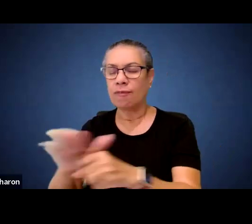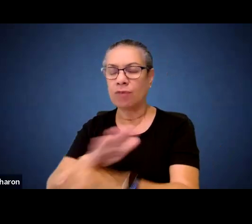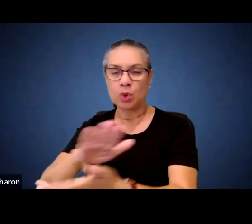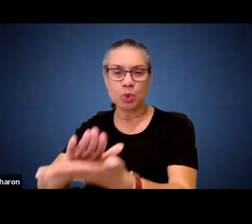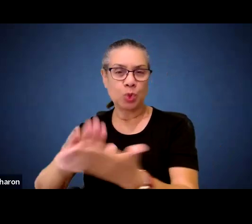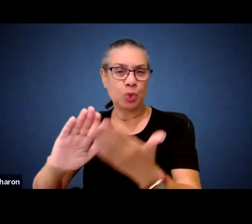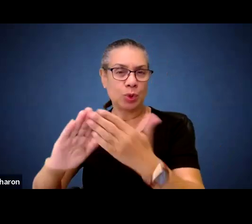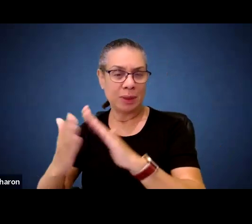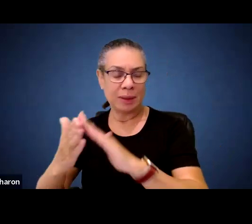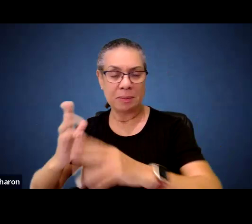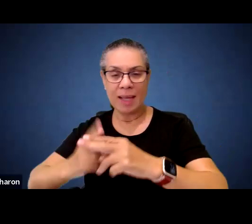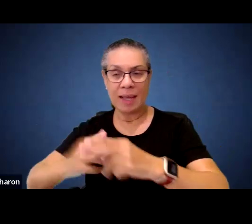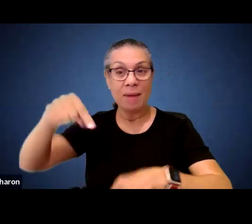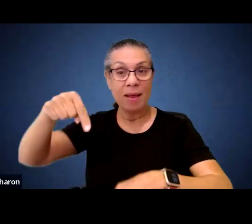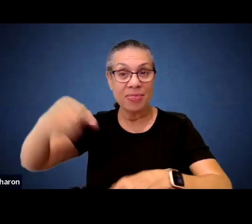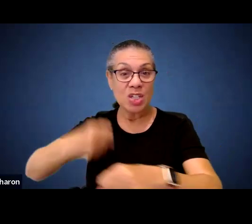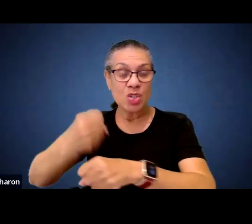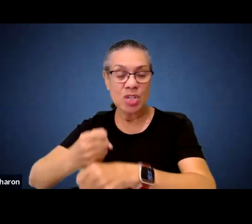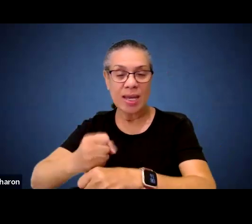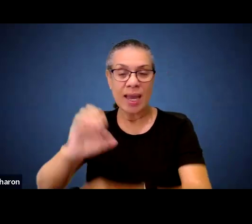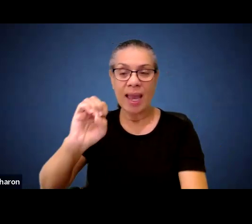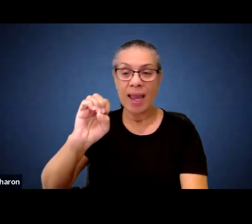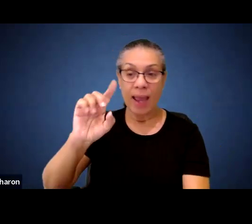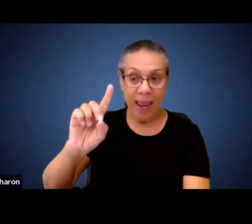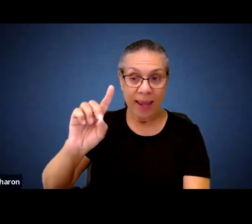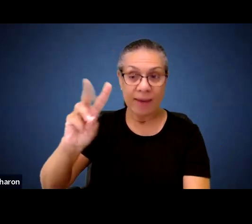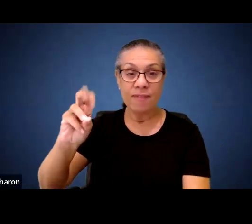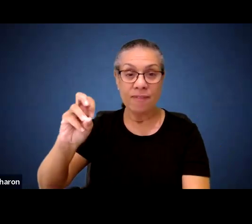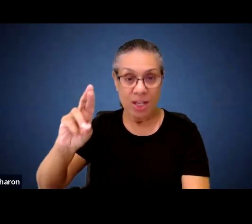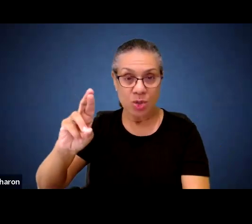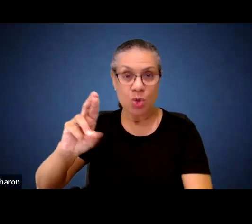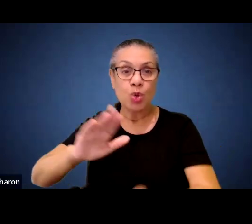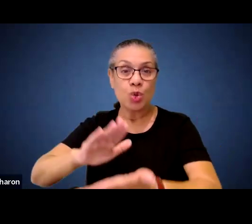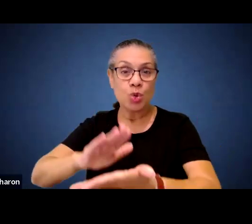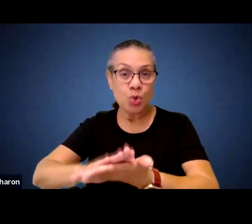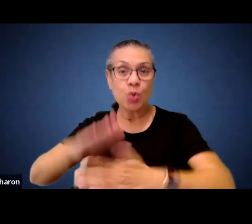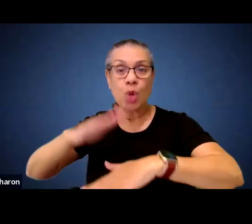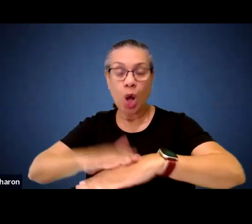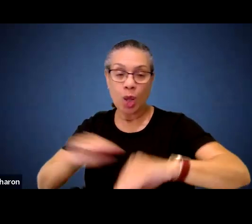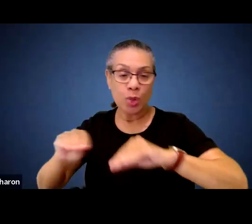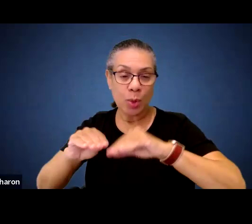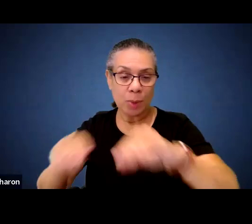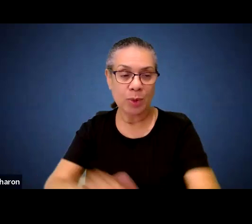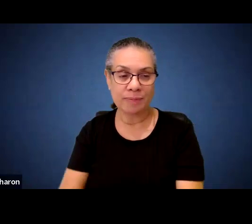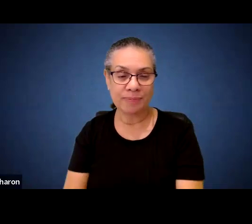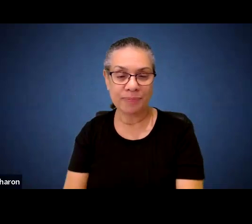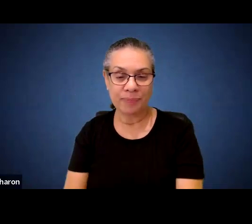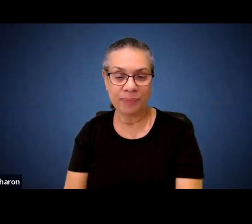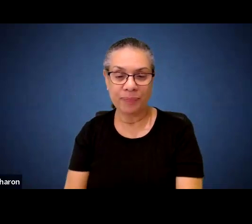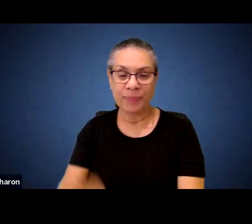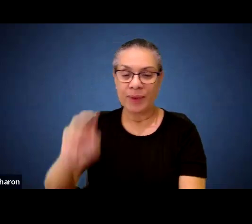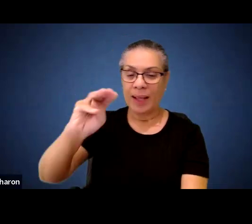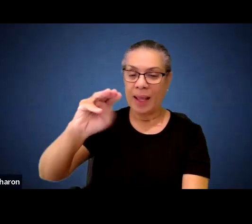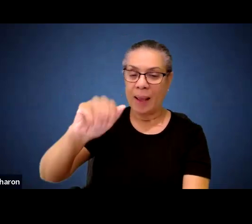community for being named this year's EdVestors School on the Move. The Mattahunt is home to the nation's